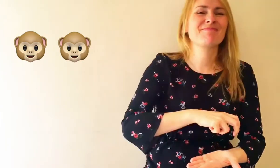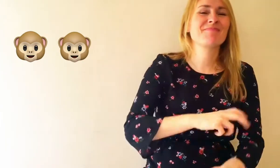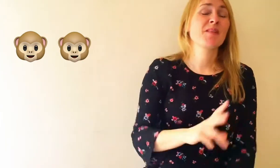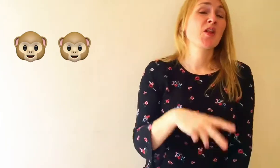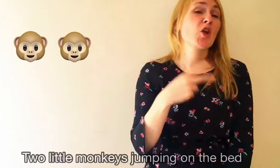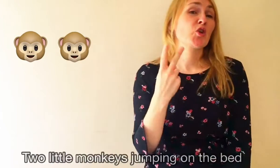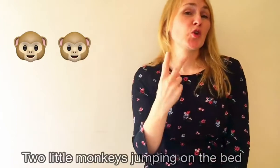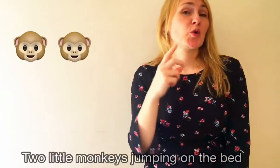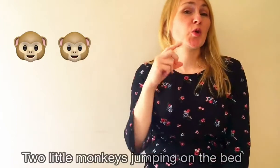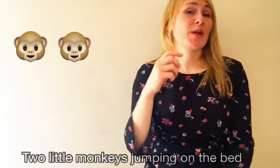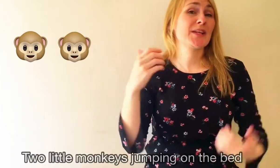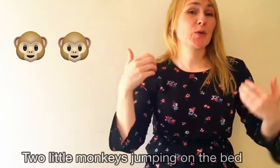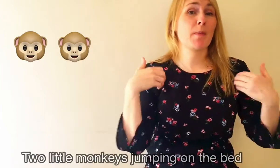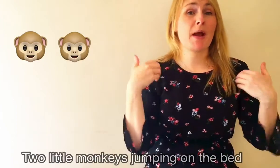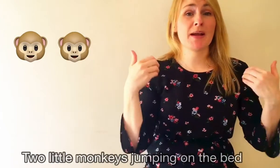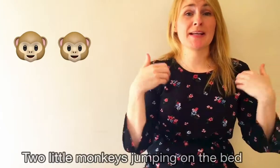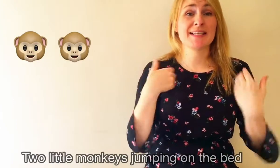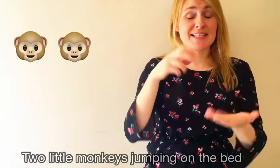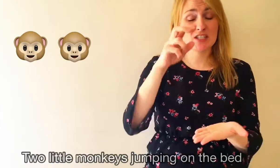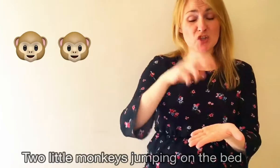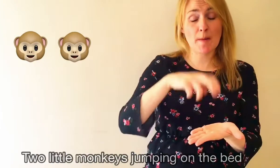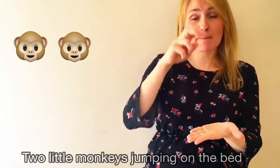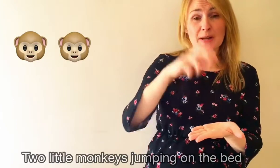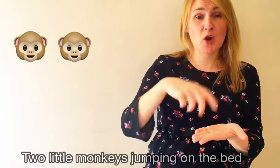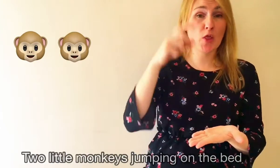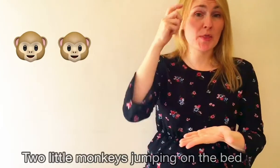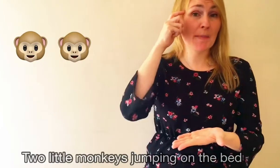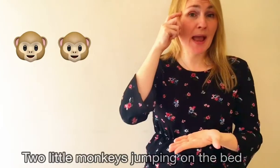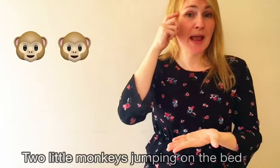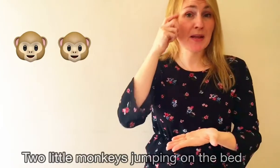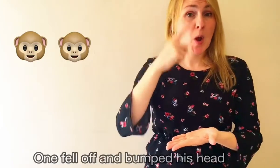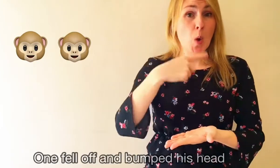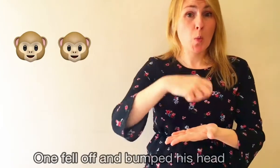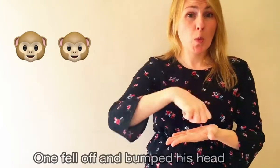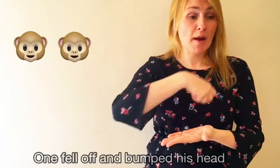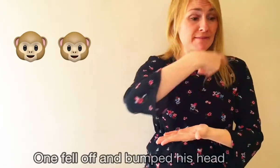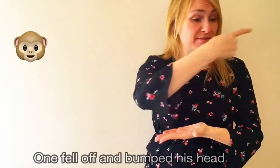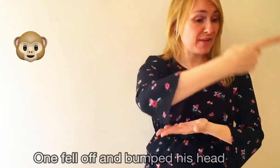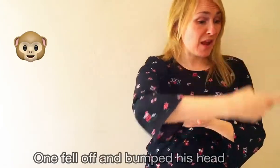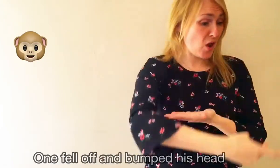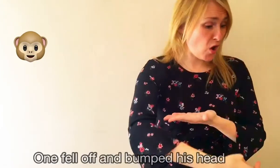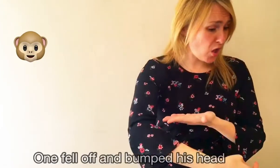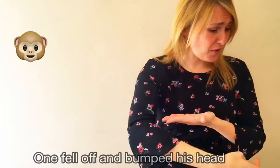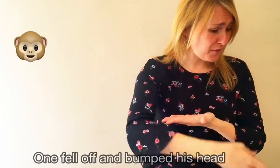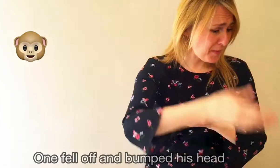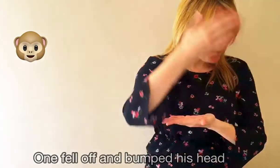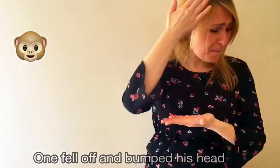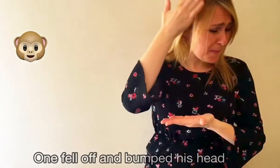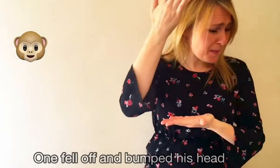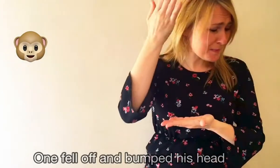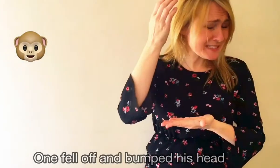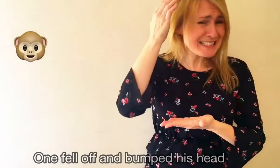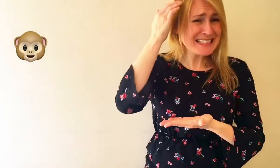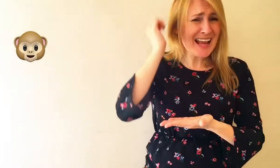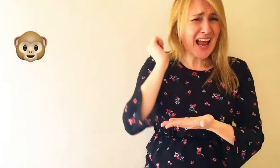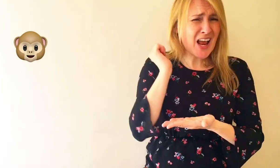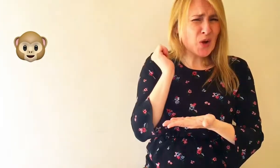Two little monkeys bouncing on the bed, one fell off and bumped his head.